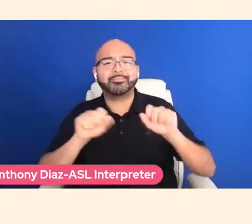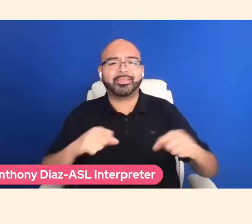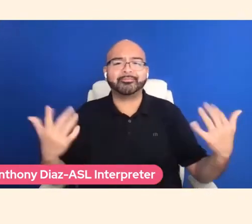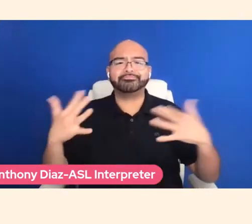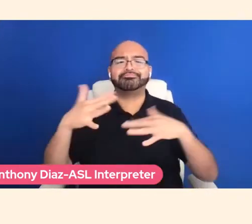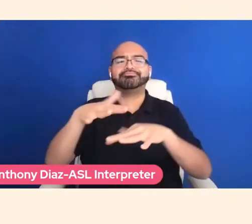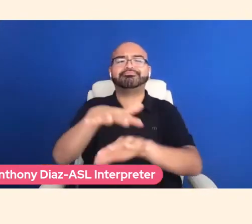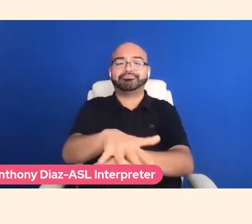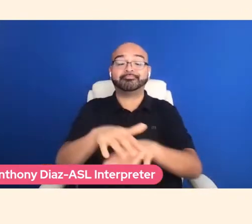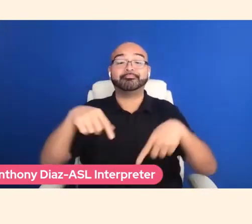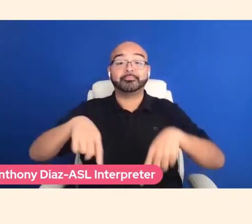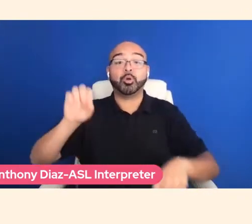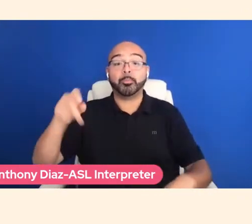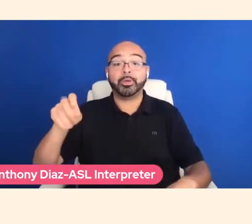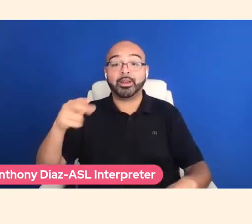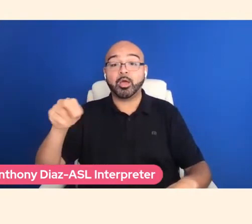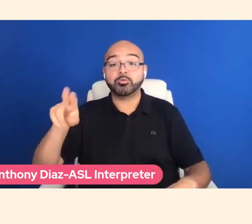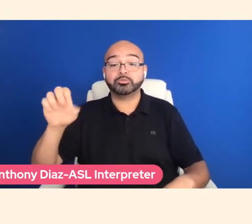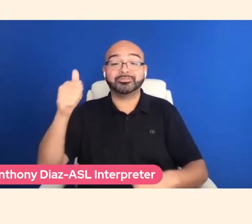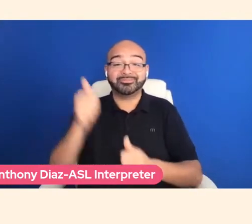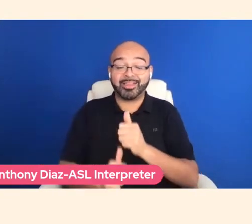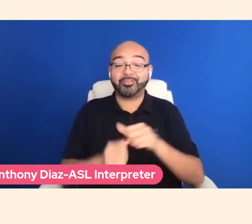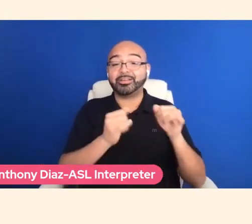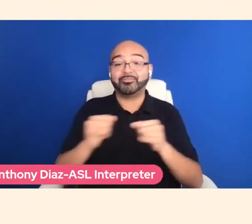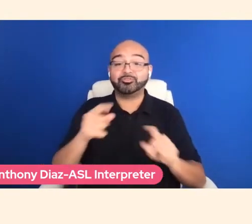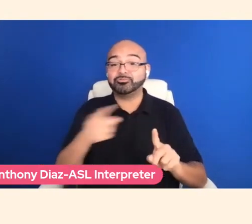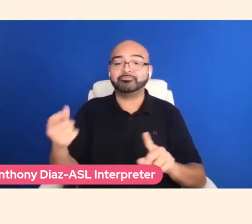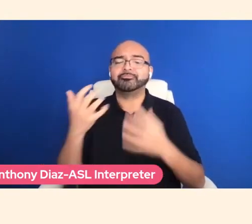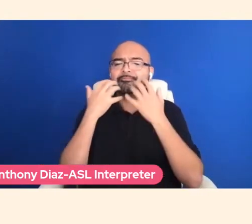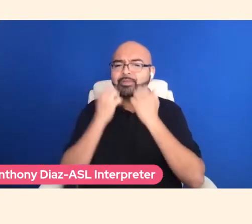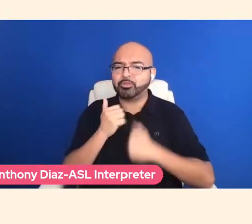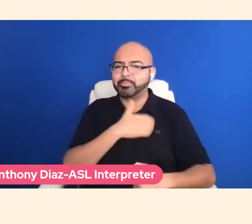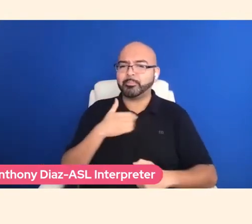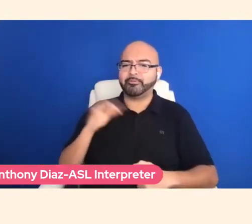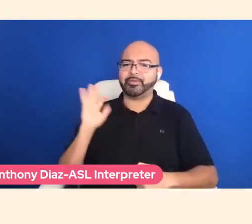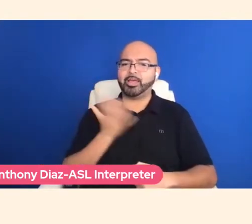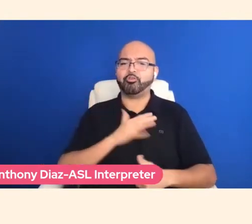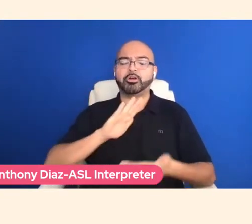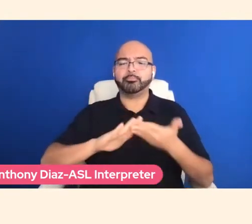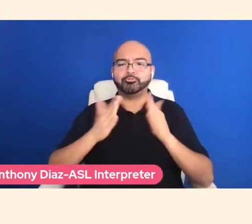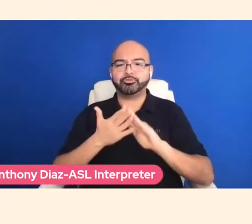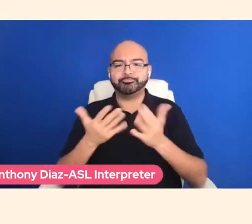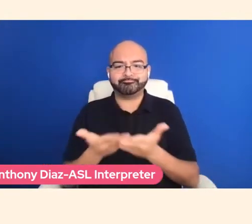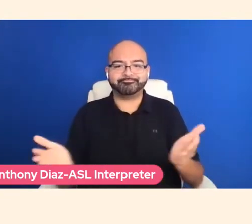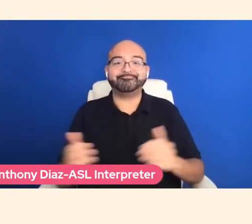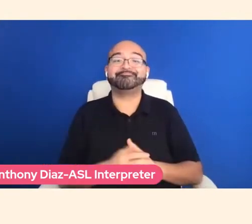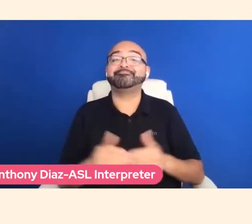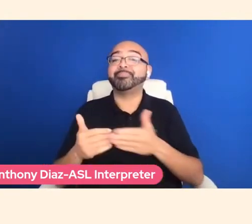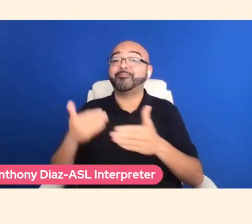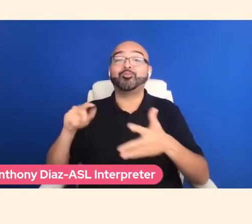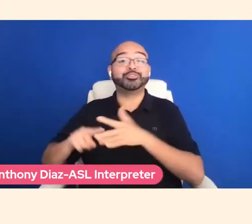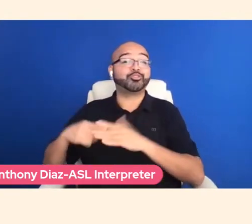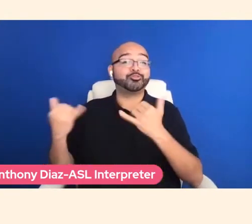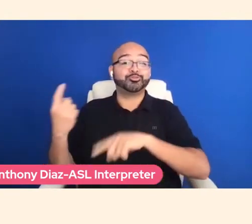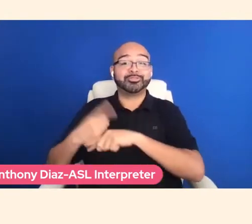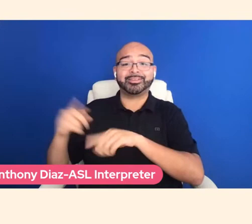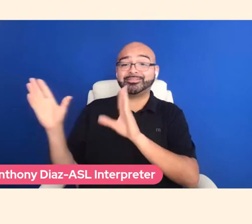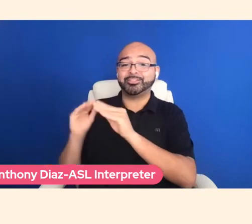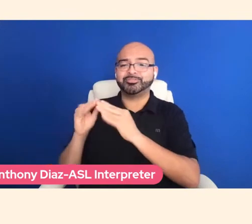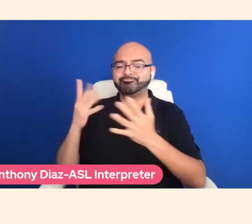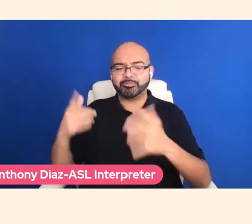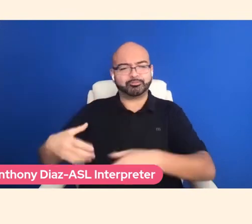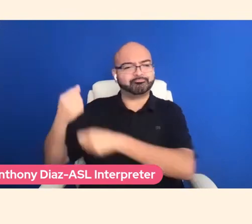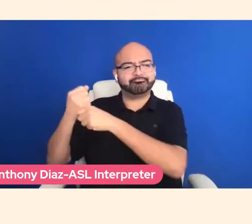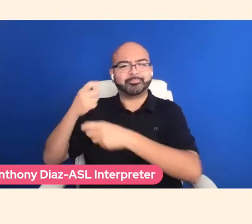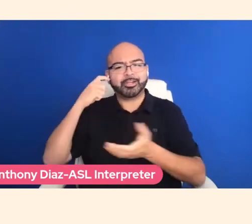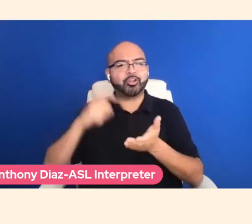House, every individual is a valued member of our community. Before we delve into today's session, I want to take a moment to acknowledge that I'm